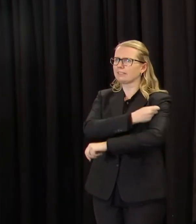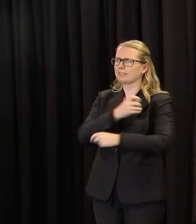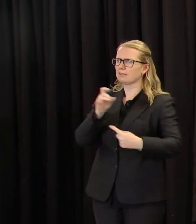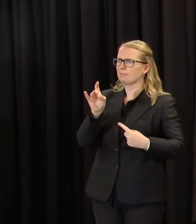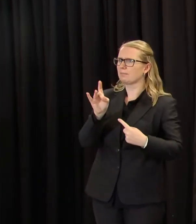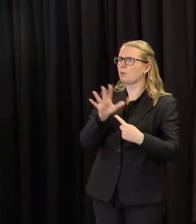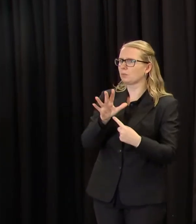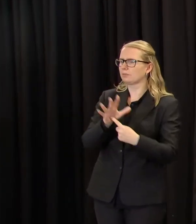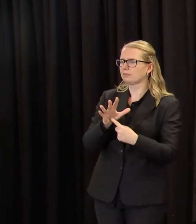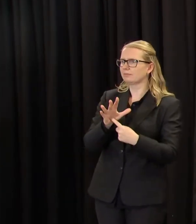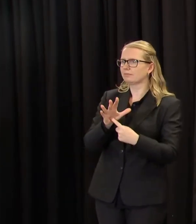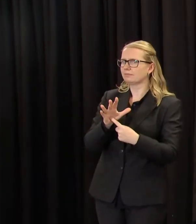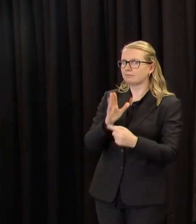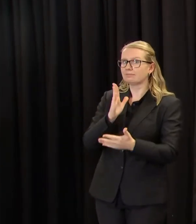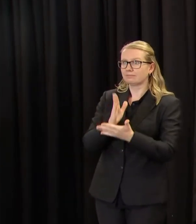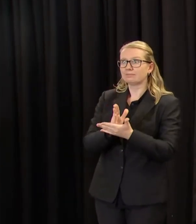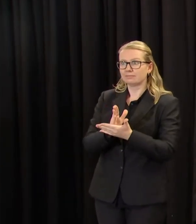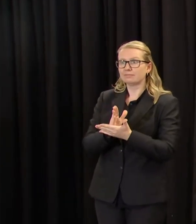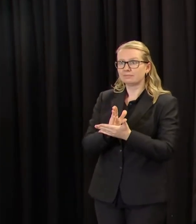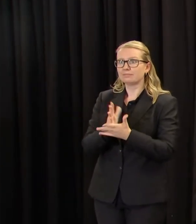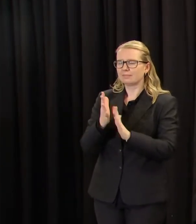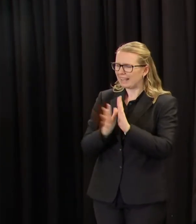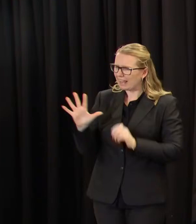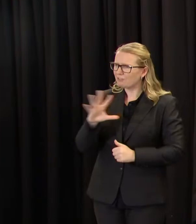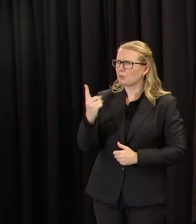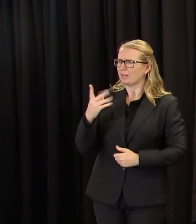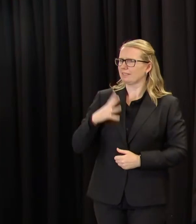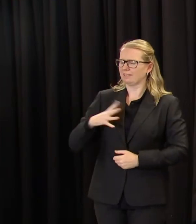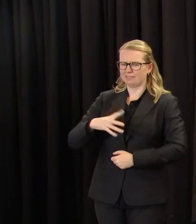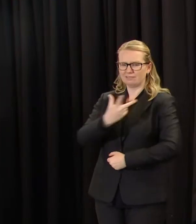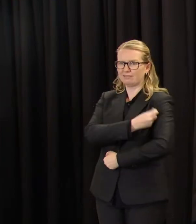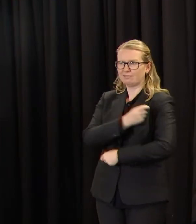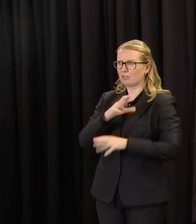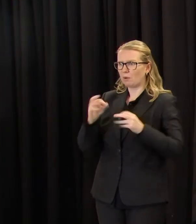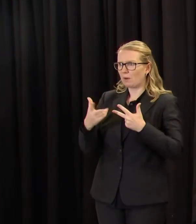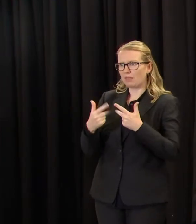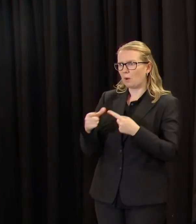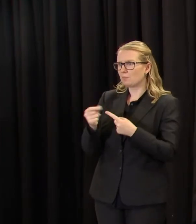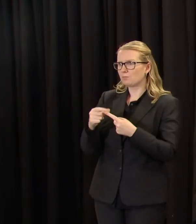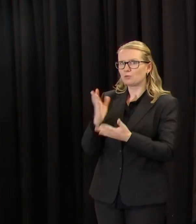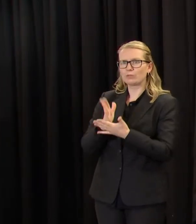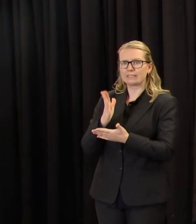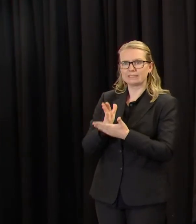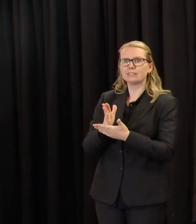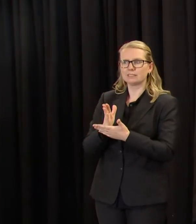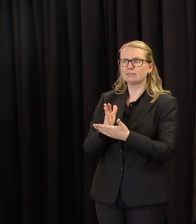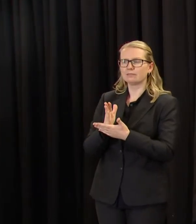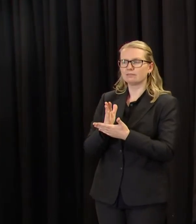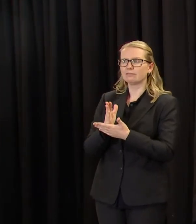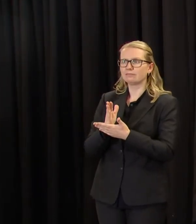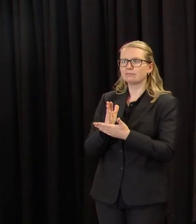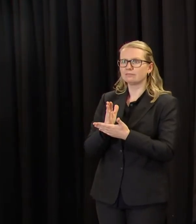soon. And then everyone needs to go and get vaccinated. There's just no alternative. And